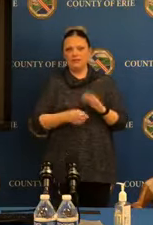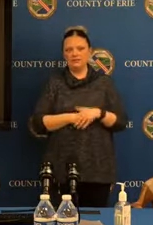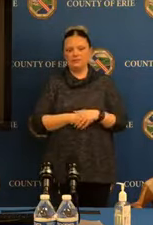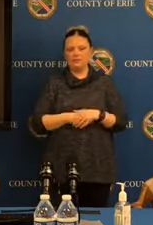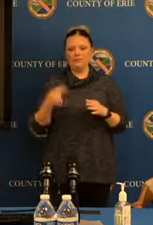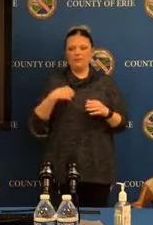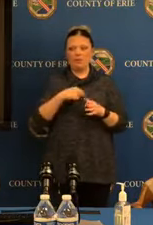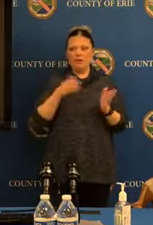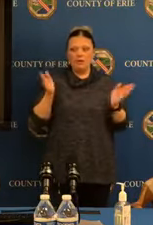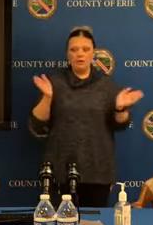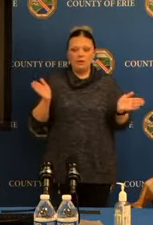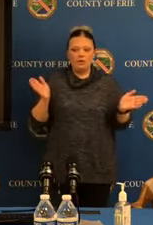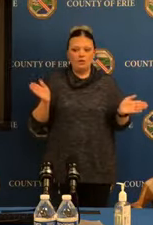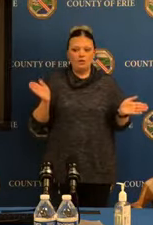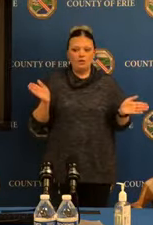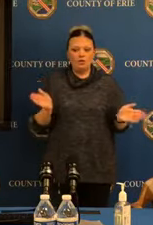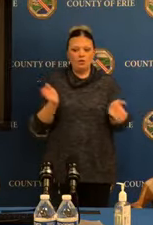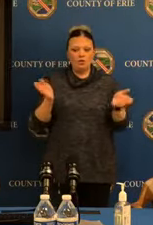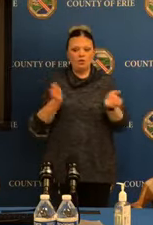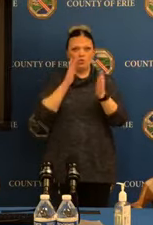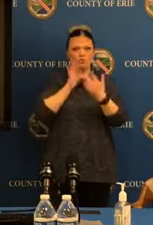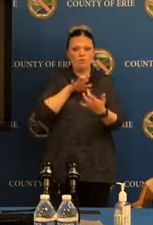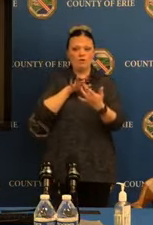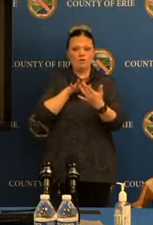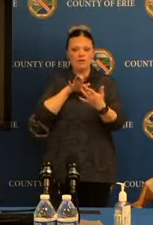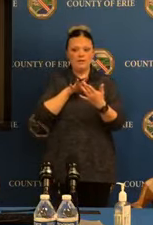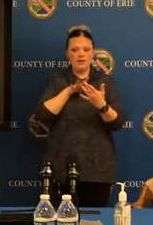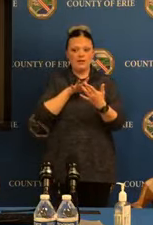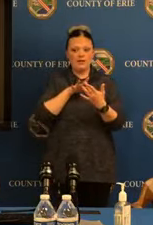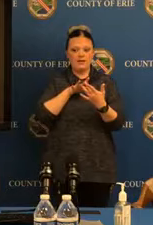we encourage you to contact,